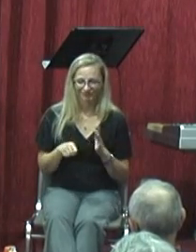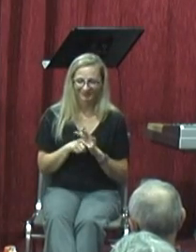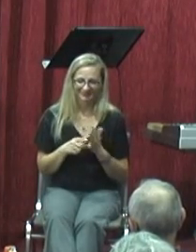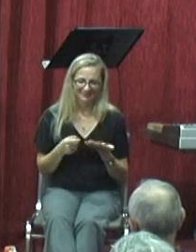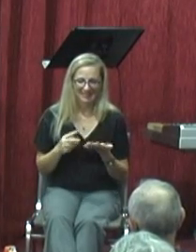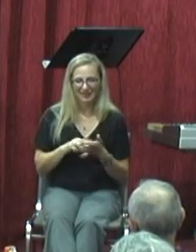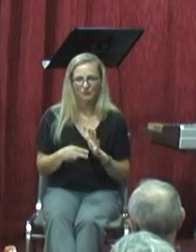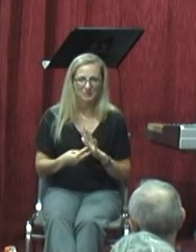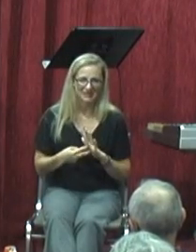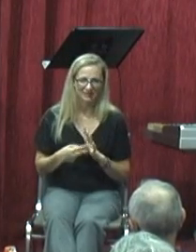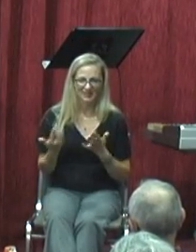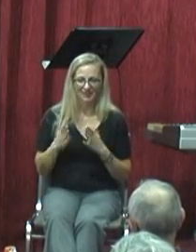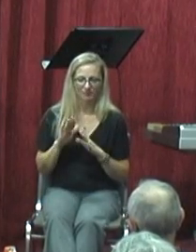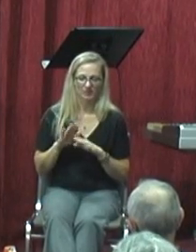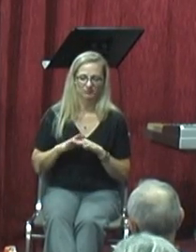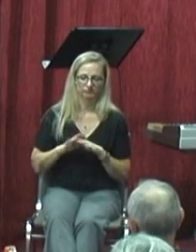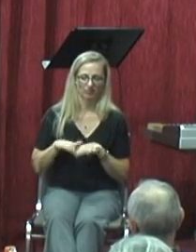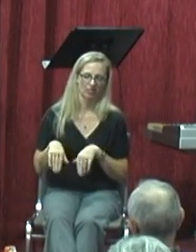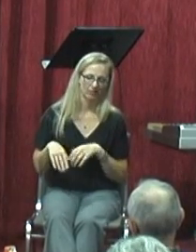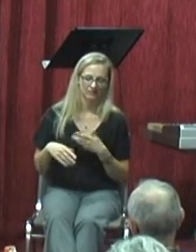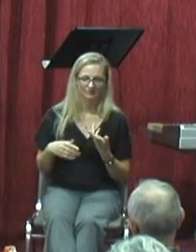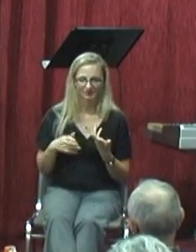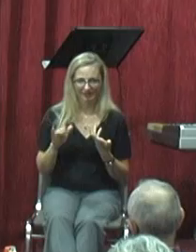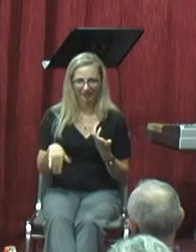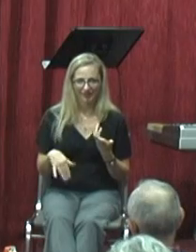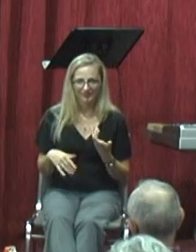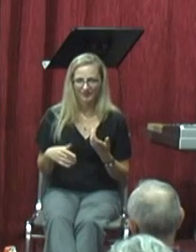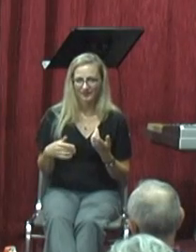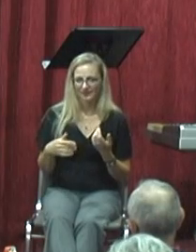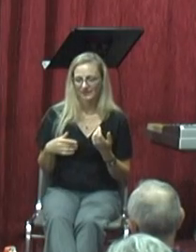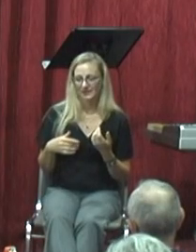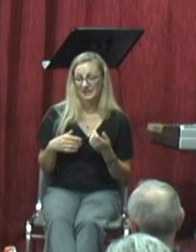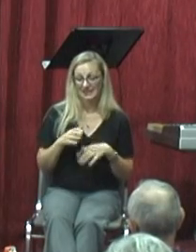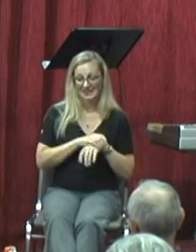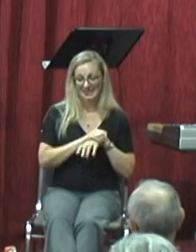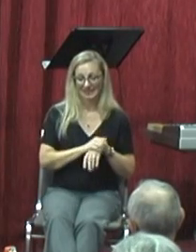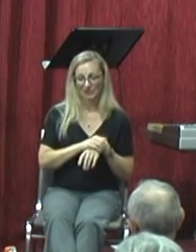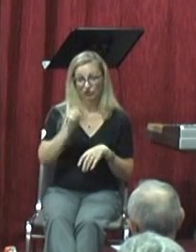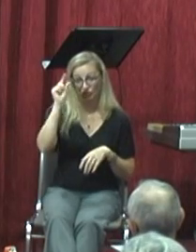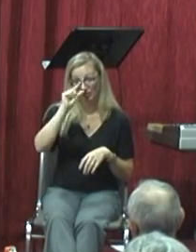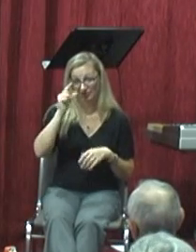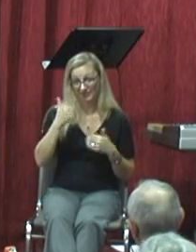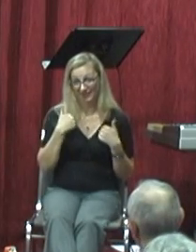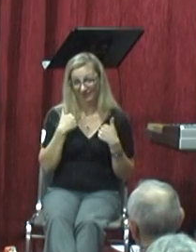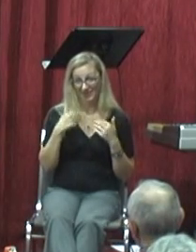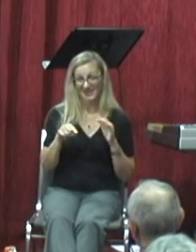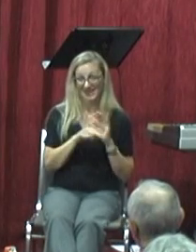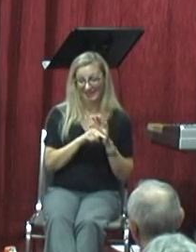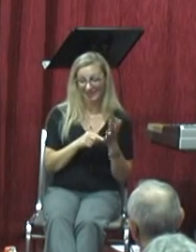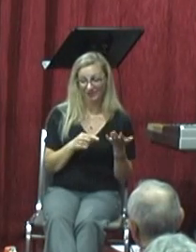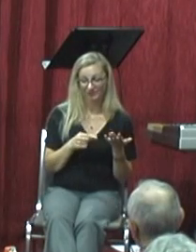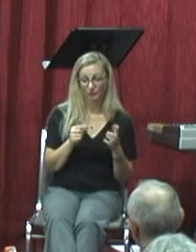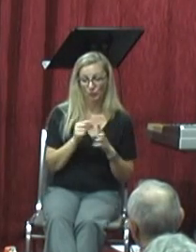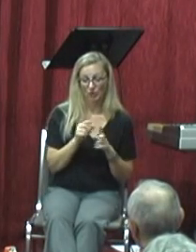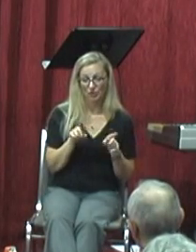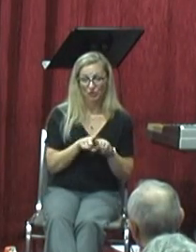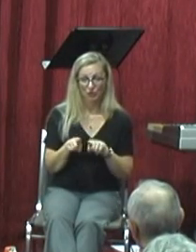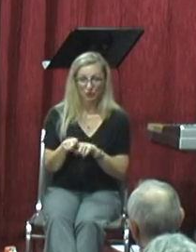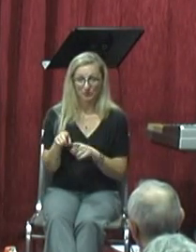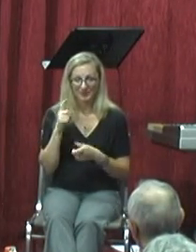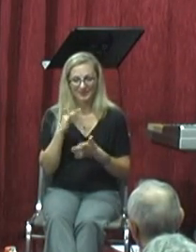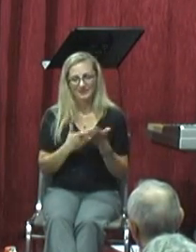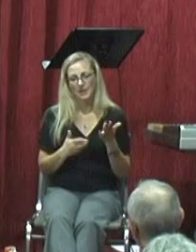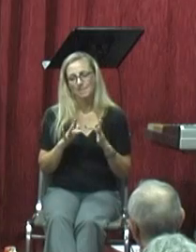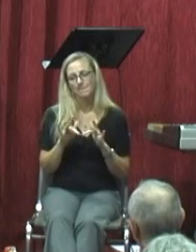It's kind of a put down. Okay? And in English, Gentiles can have a negative connotation too, because some